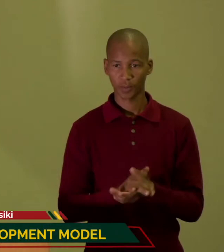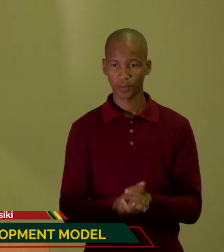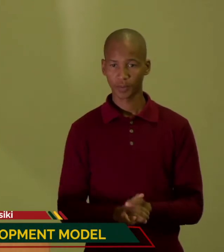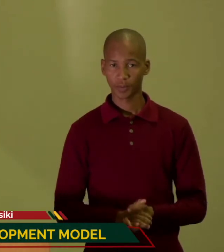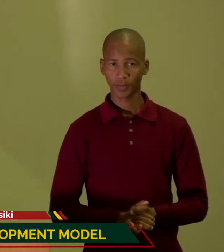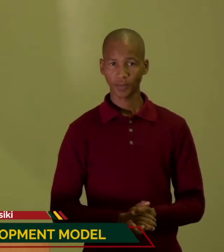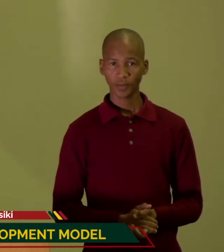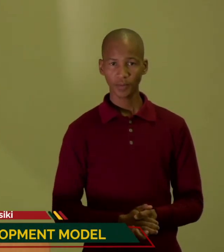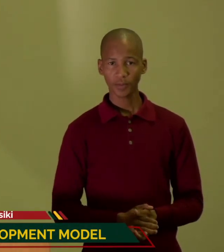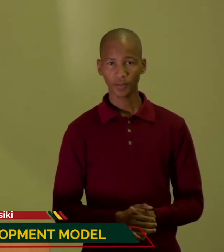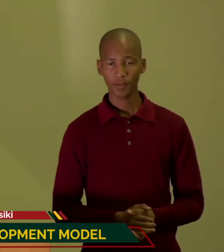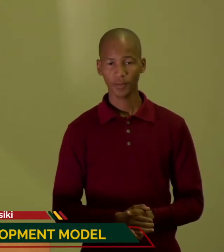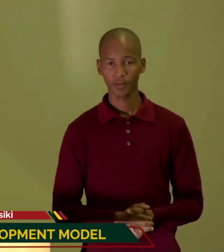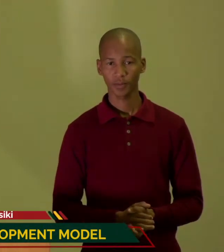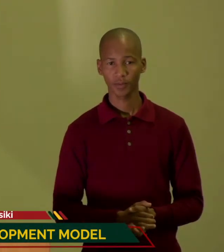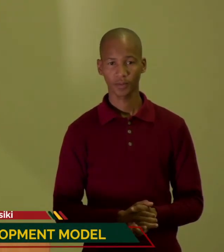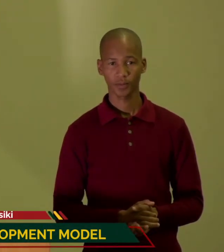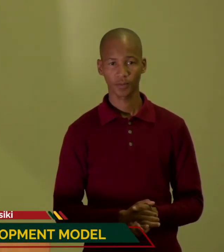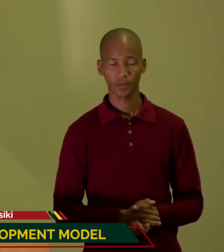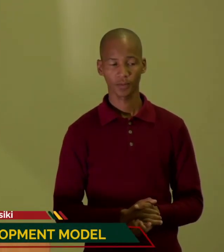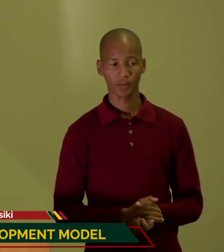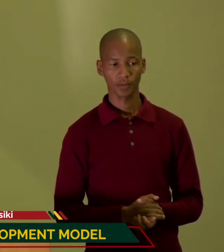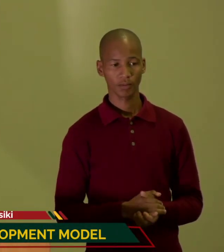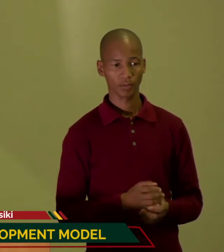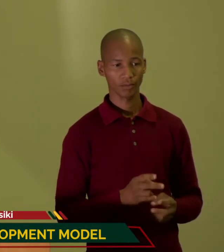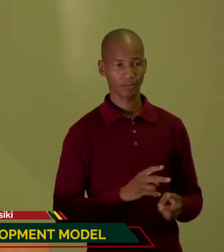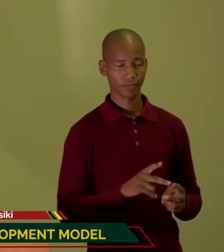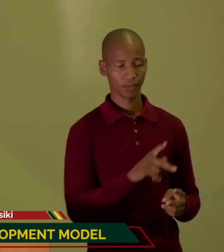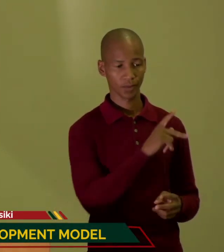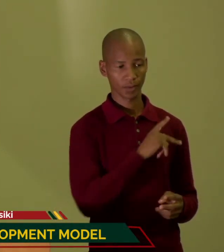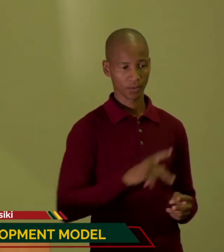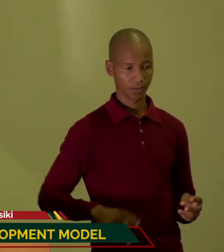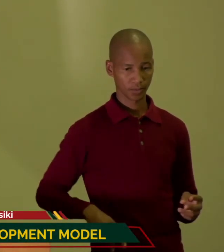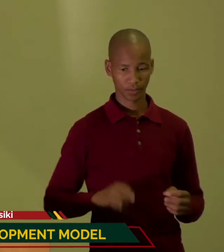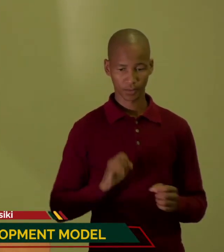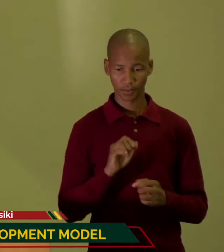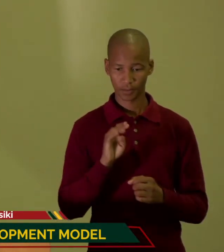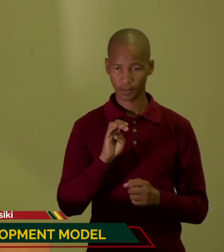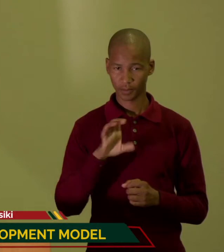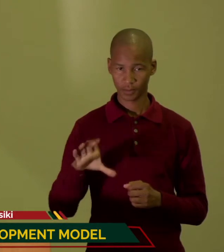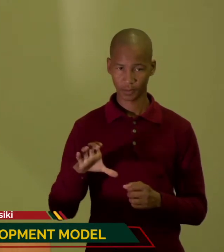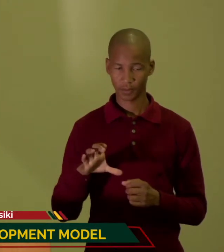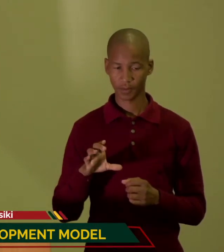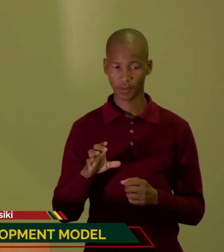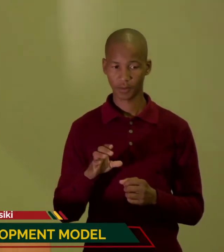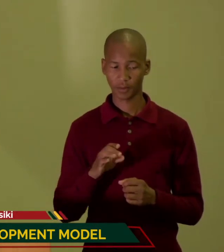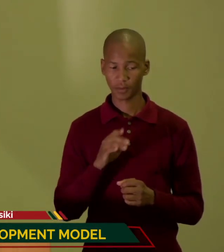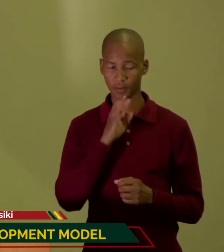Of the Eastern Cape is represented by Honorable